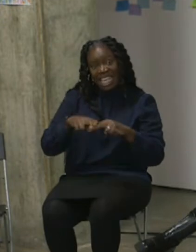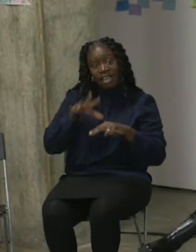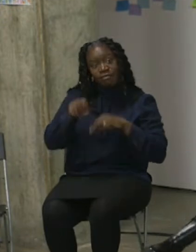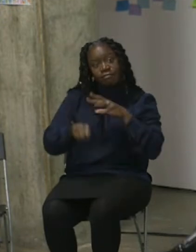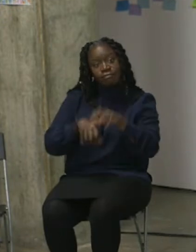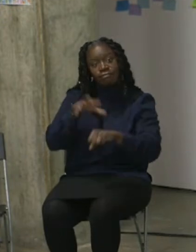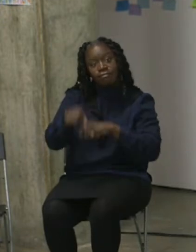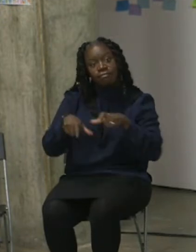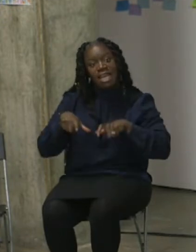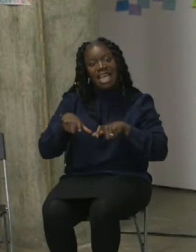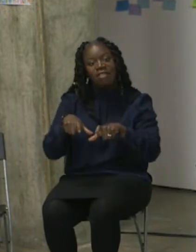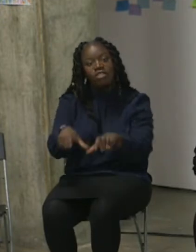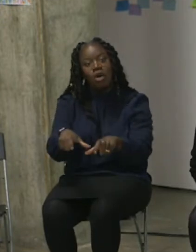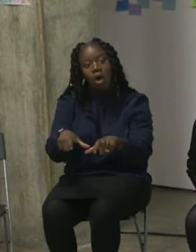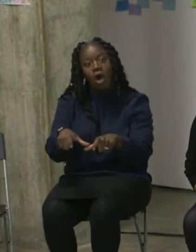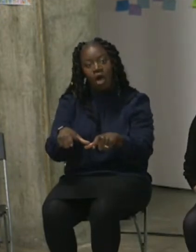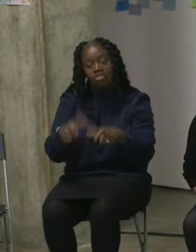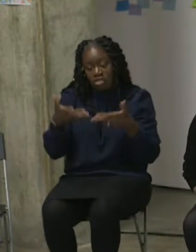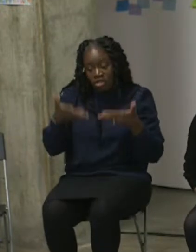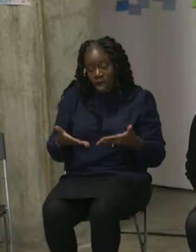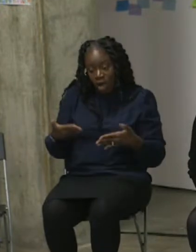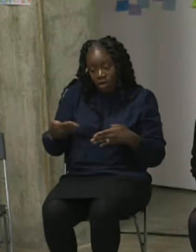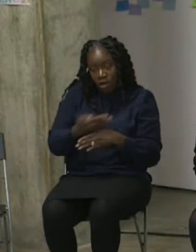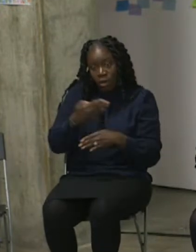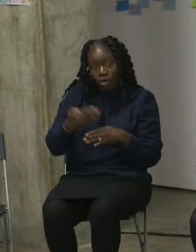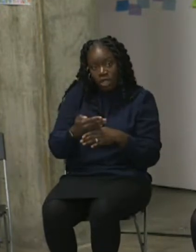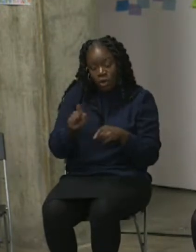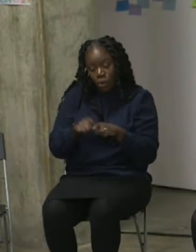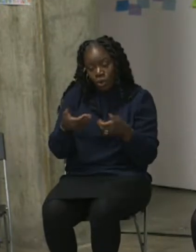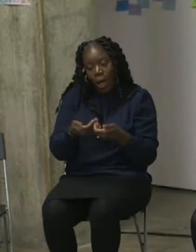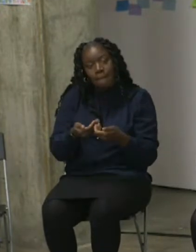colonialism, current occupation and apartheid.